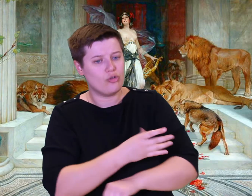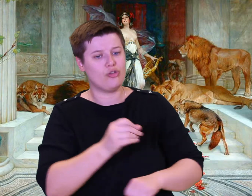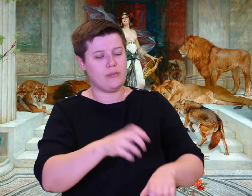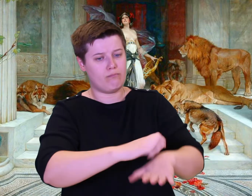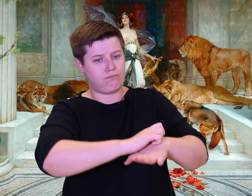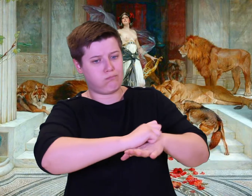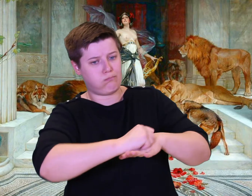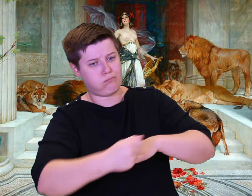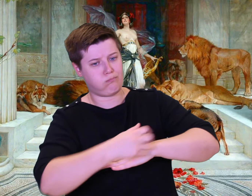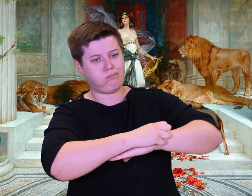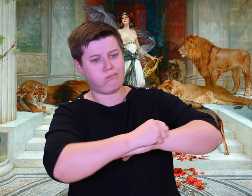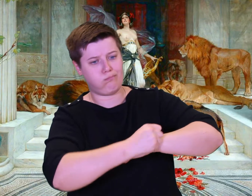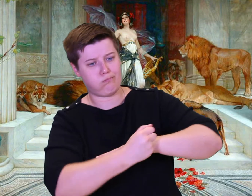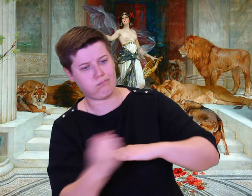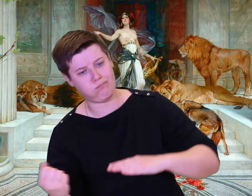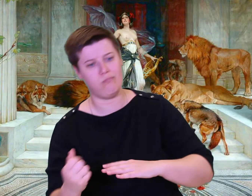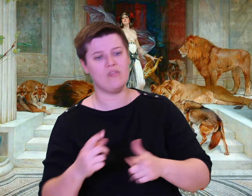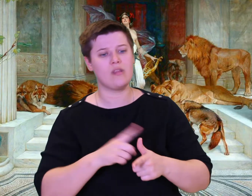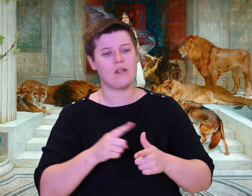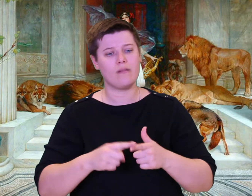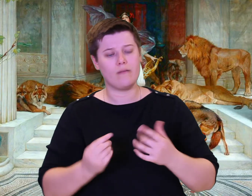in armor, stained with their blood.